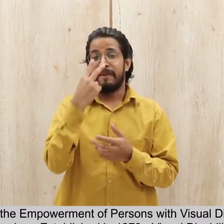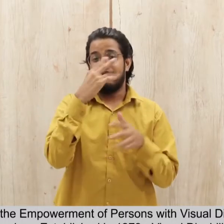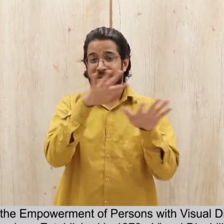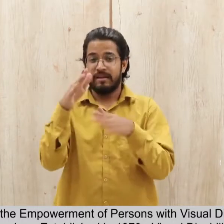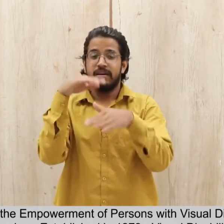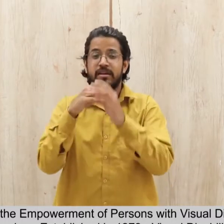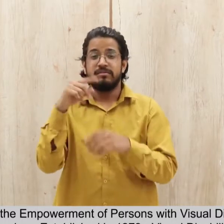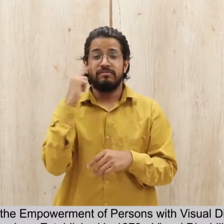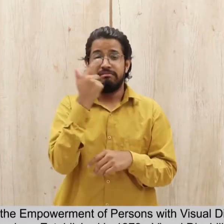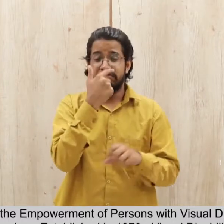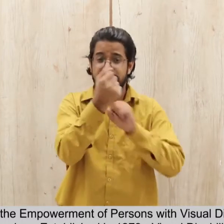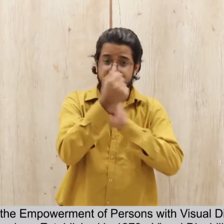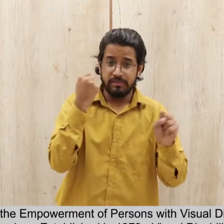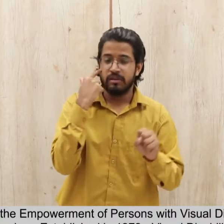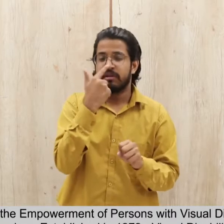1979, dealing in visual disability.